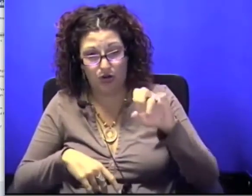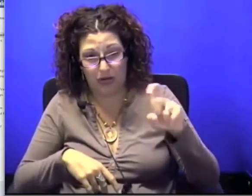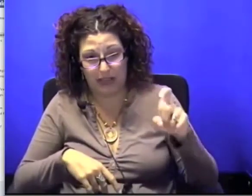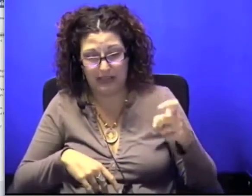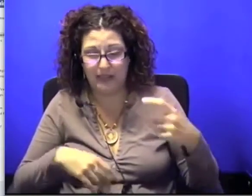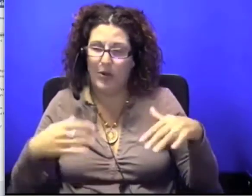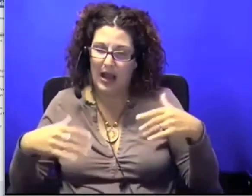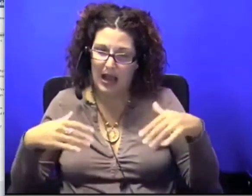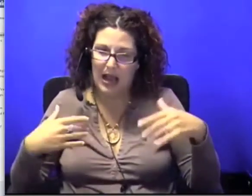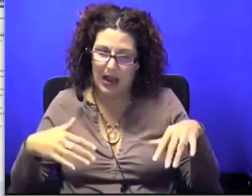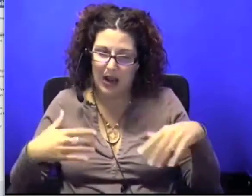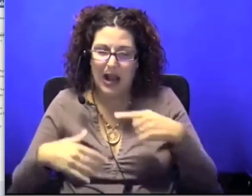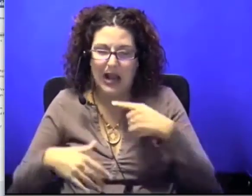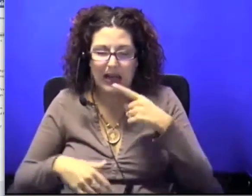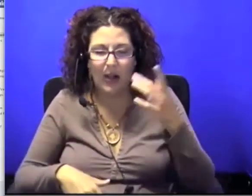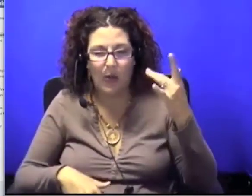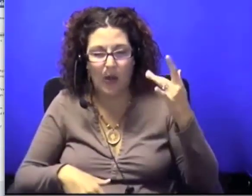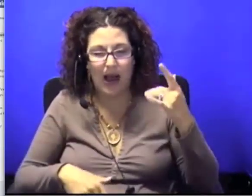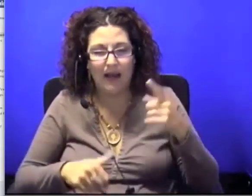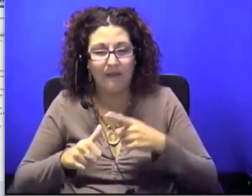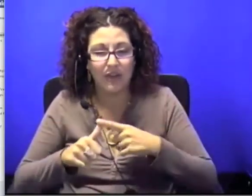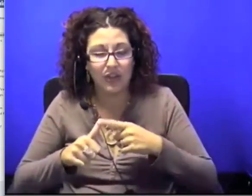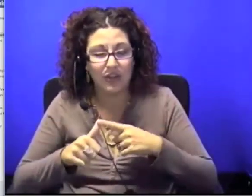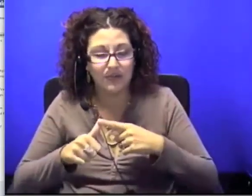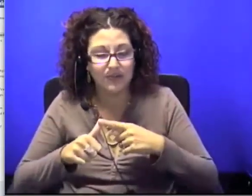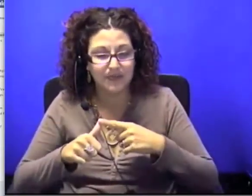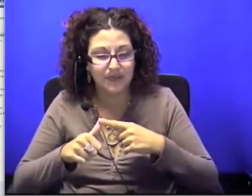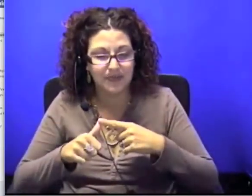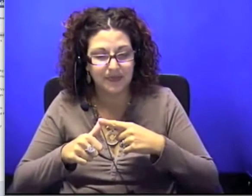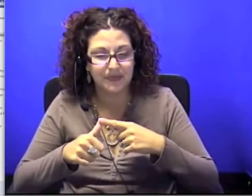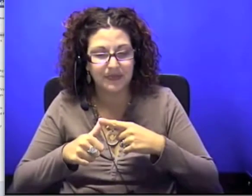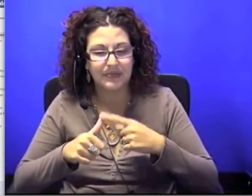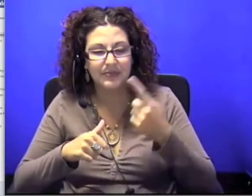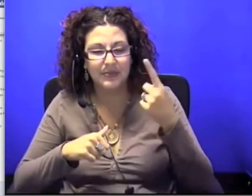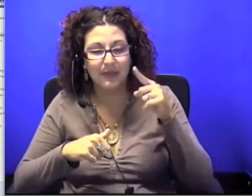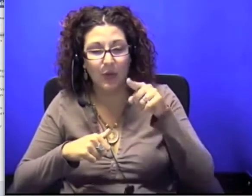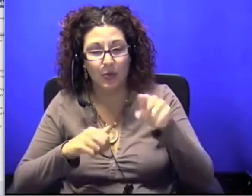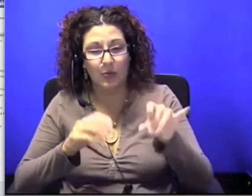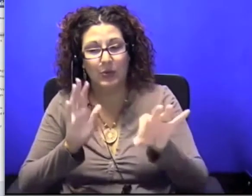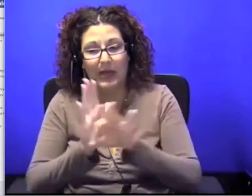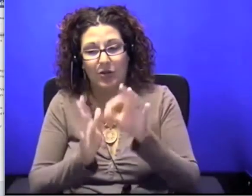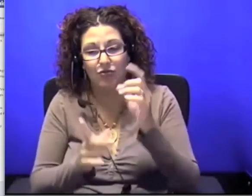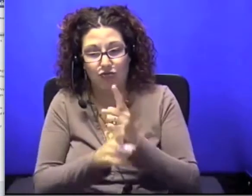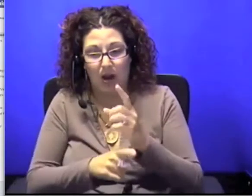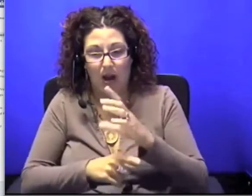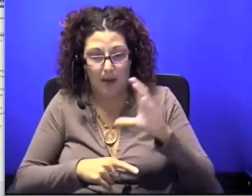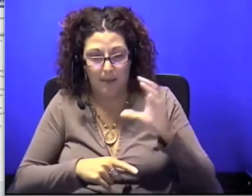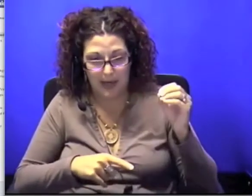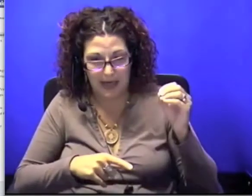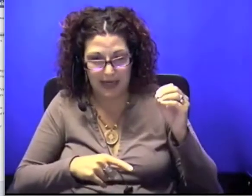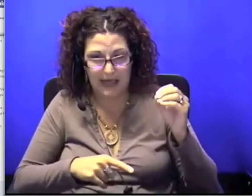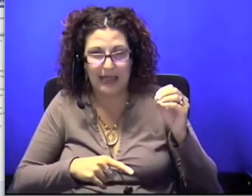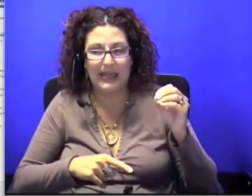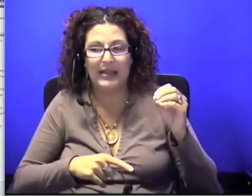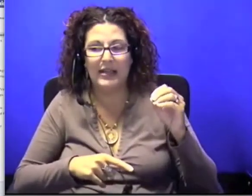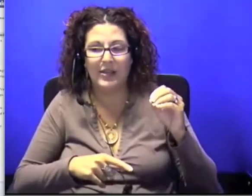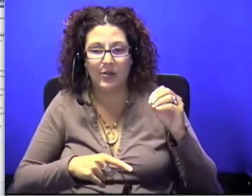was blown away. Let me tell you why. First of all, in order for you to select the right company, you have to have a company that